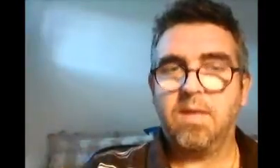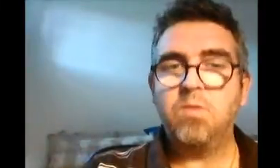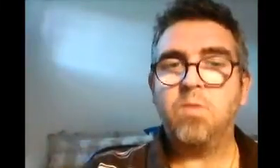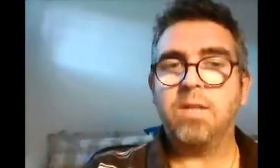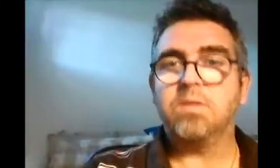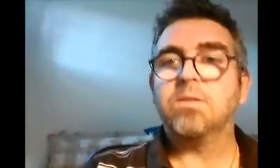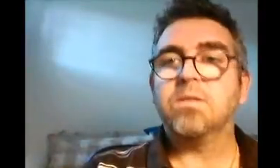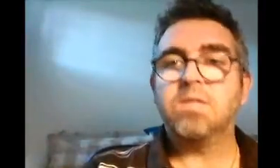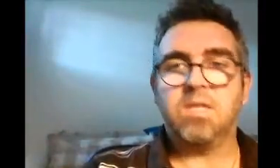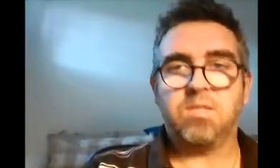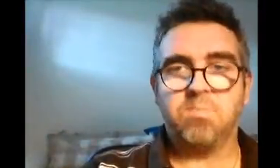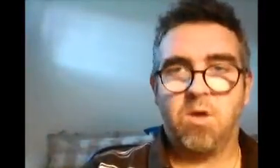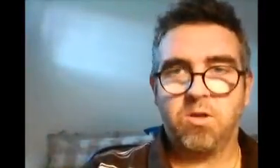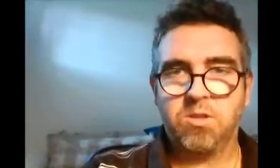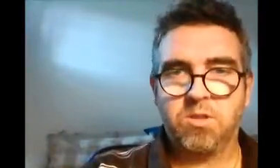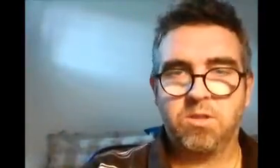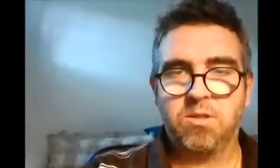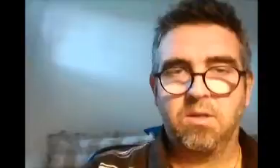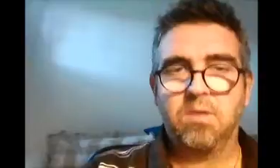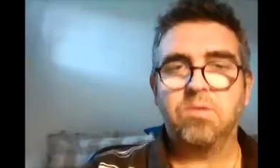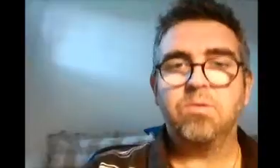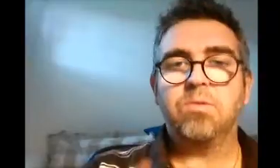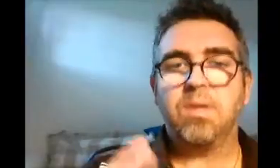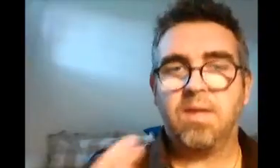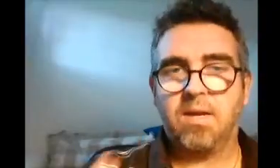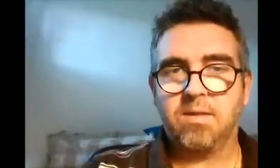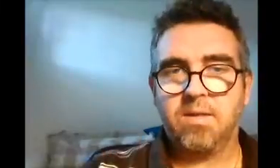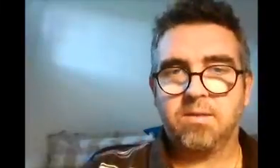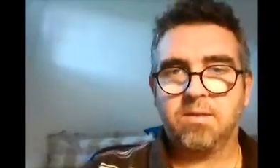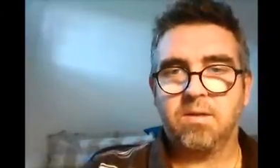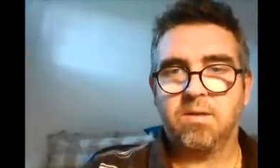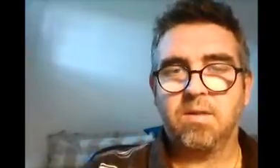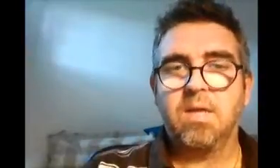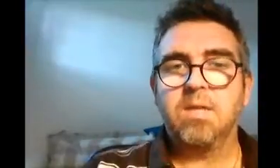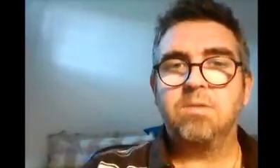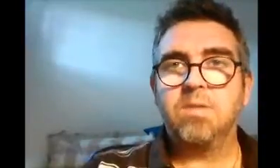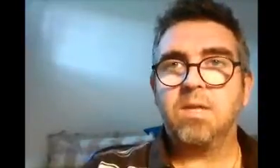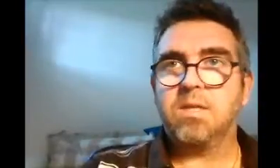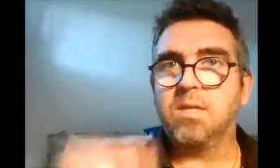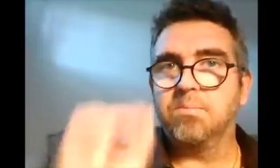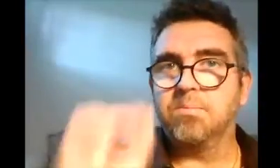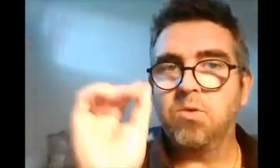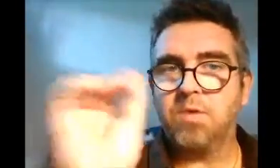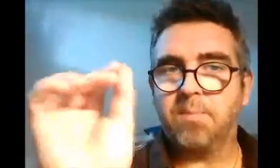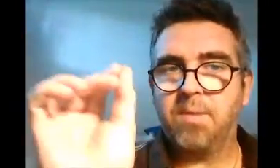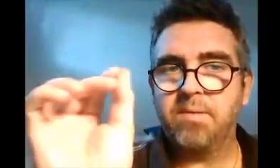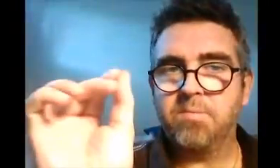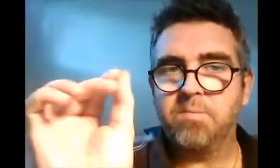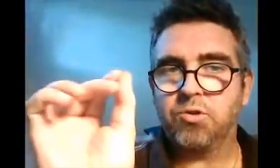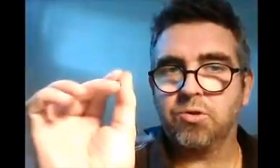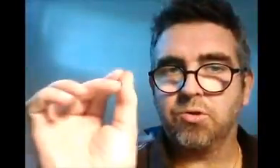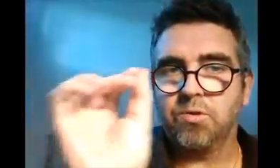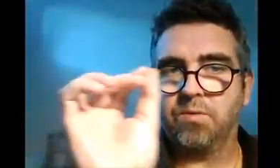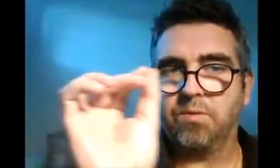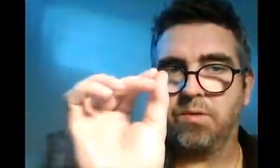you wait 6 months to look again at that star. You take the apparent motion of this